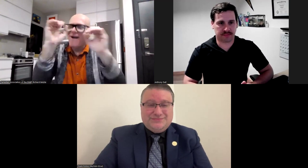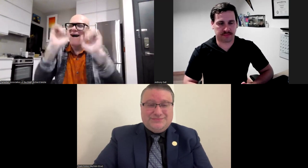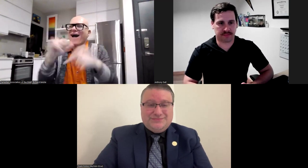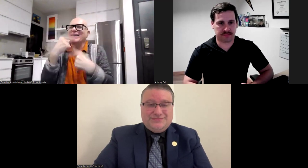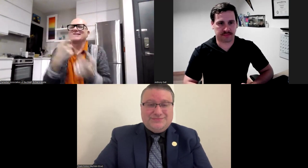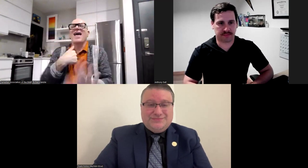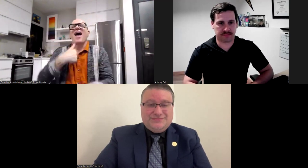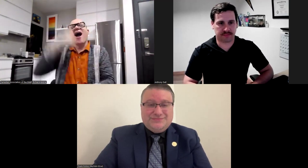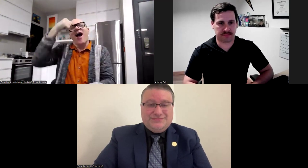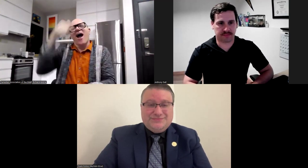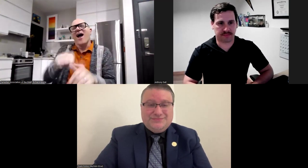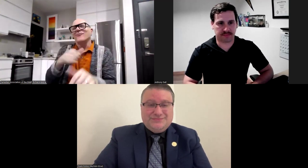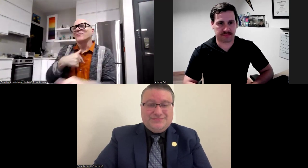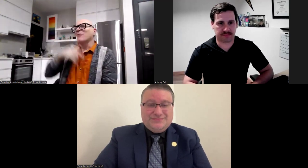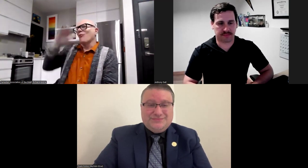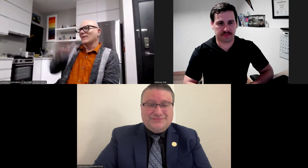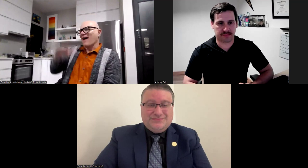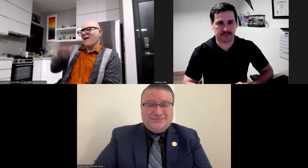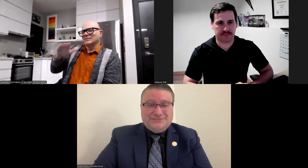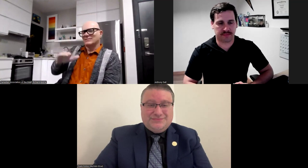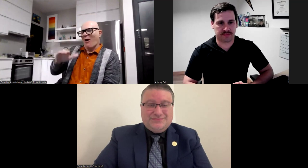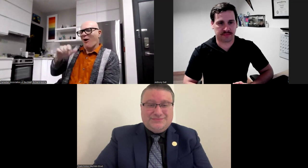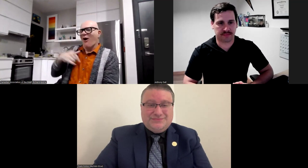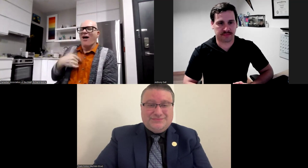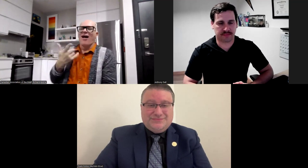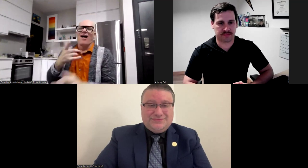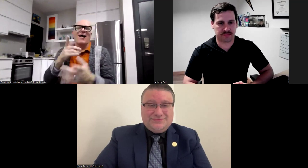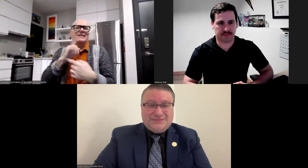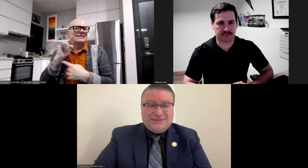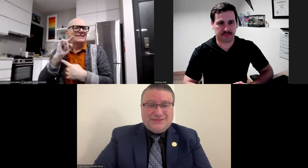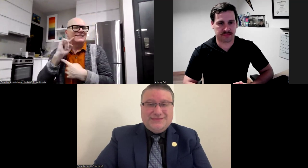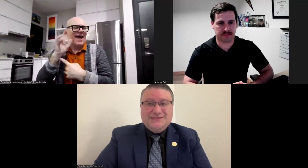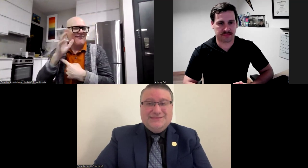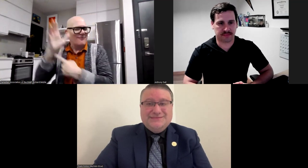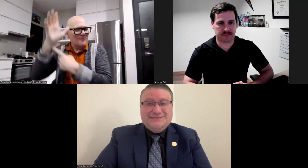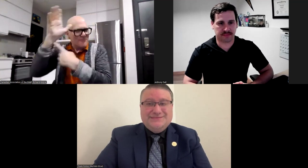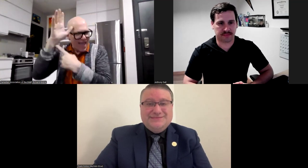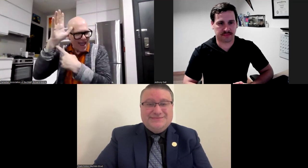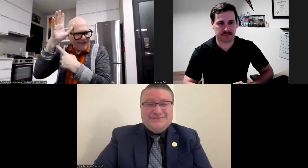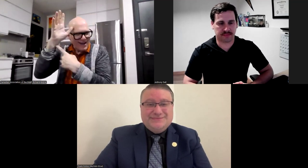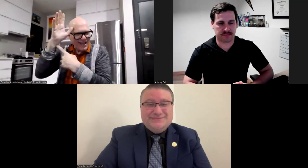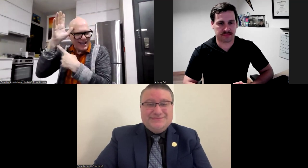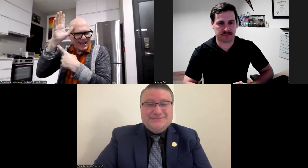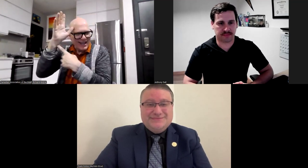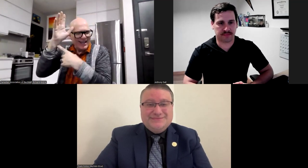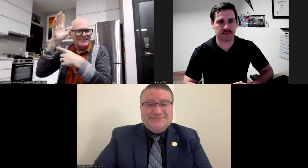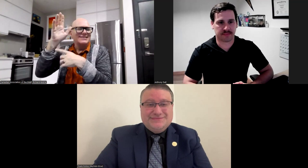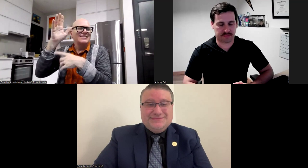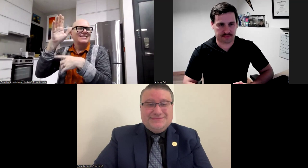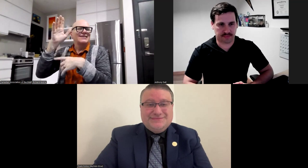does, and hopefully our message is that you will remember that deaf children are